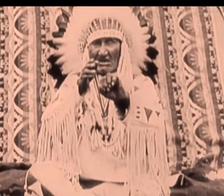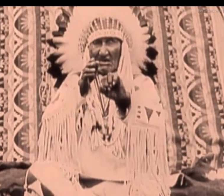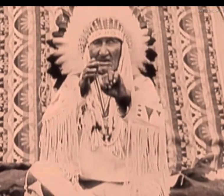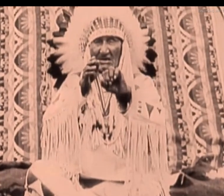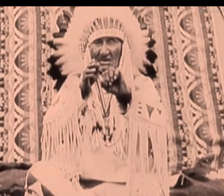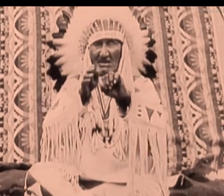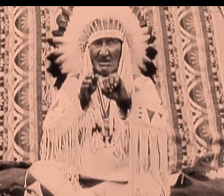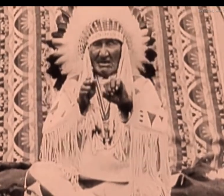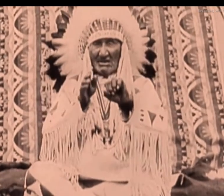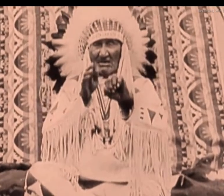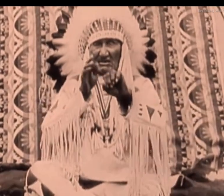Come straight.